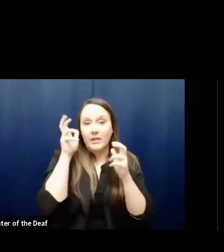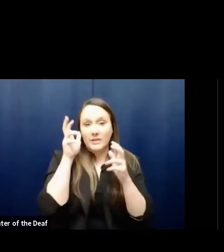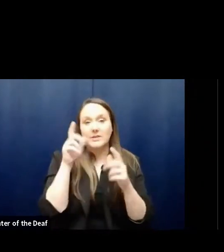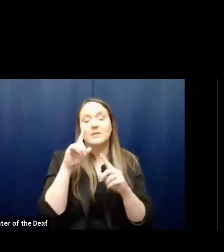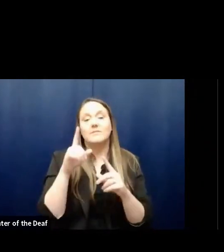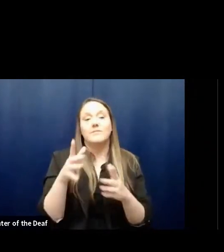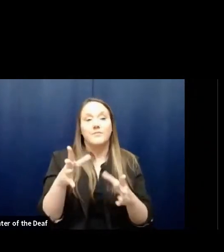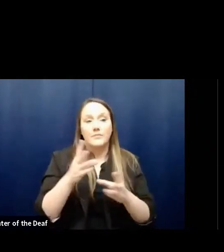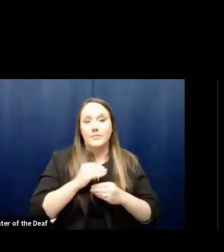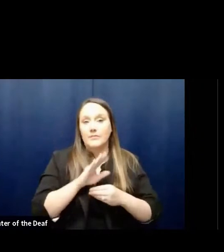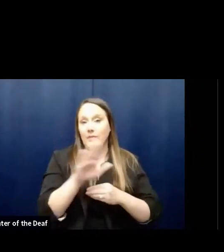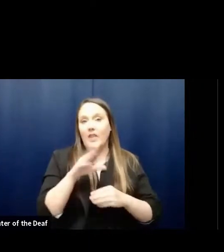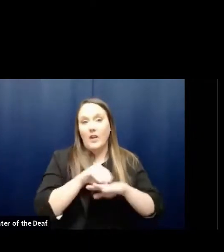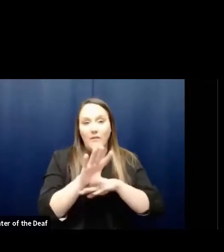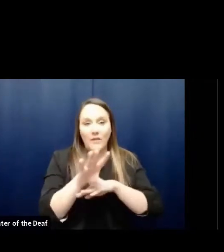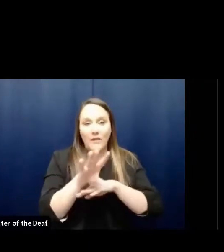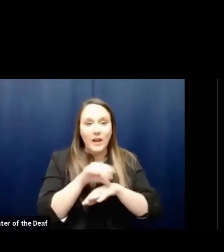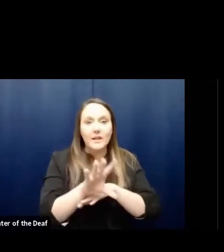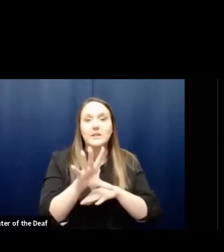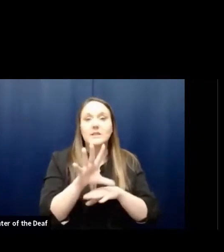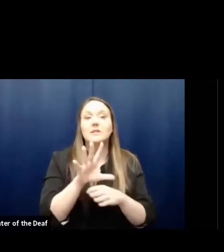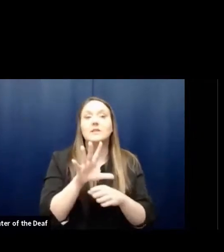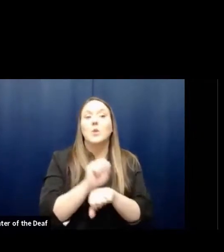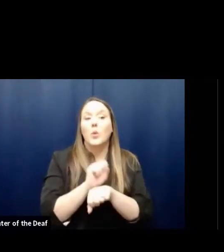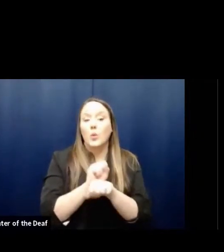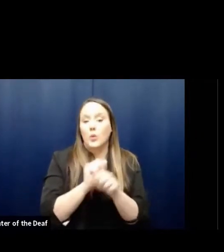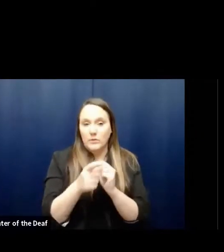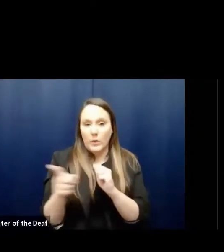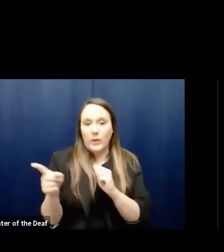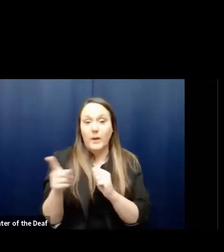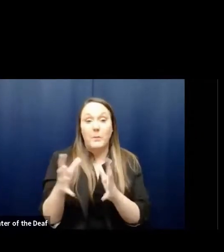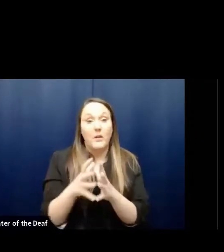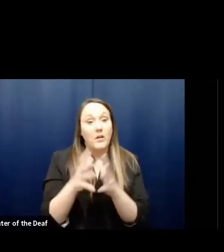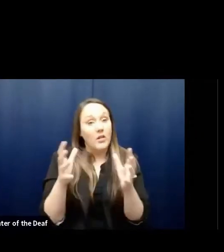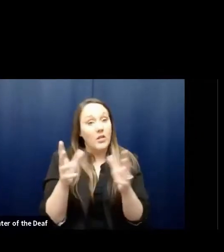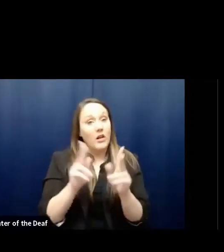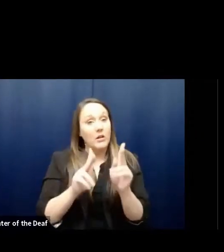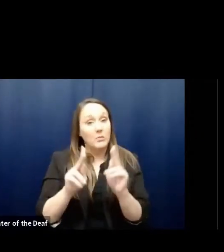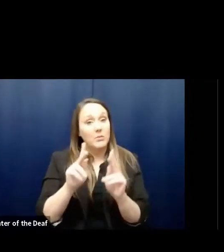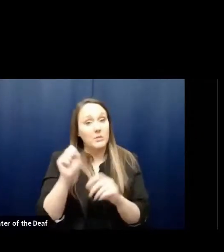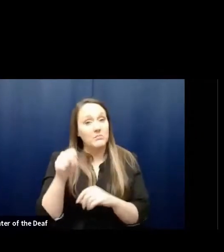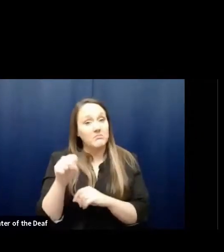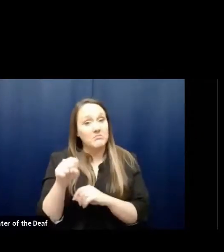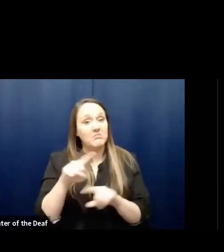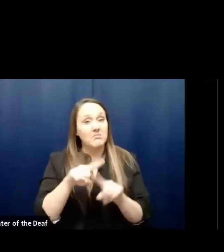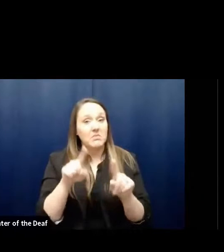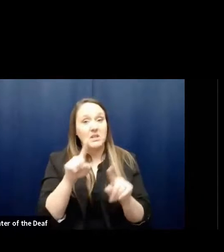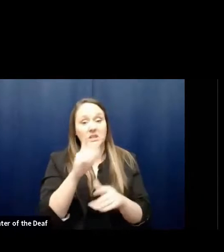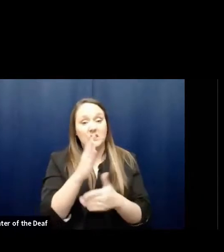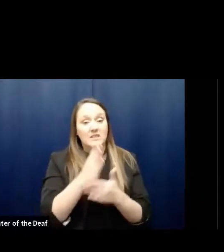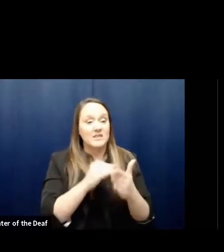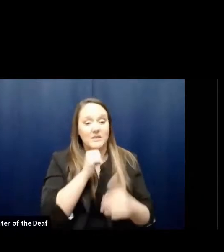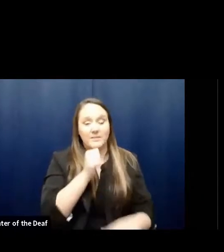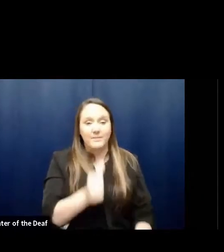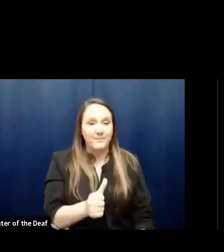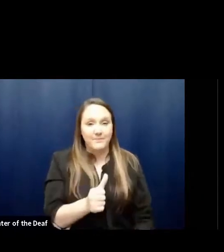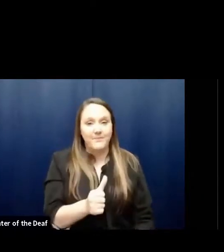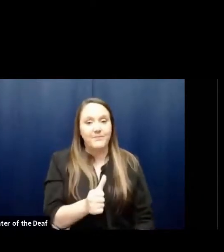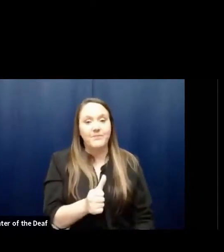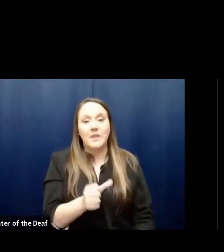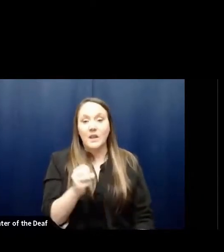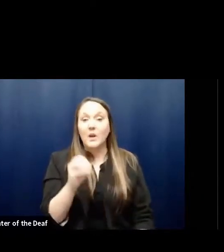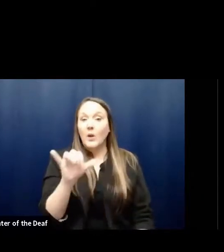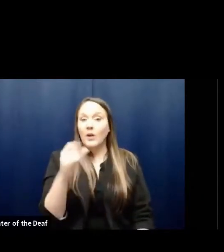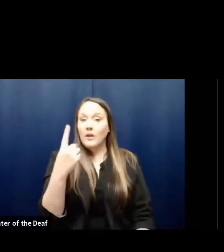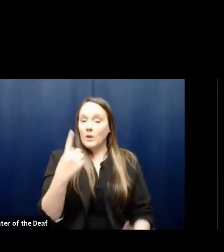take their advice and cooperate. A lot of people do, but some people still don't. So that's one way you can